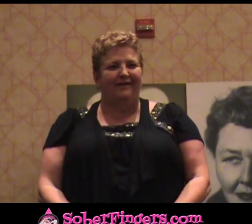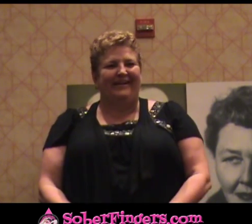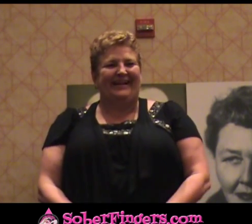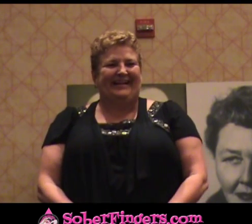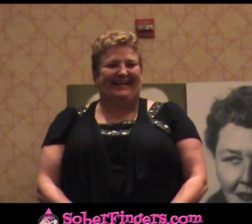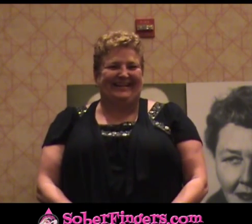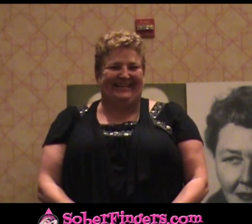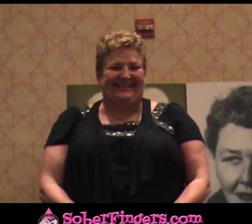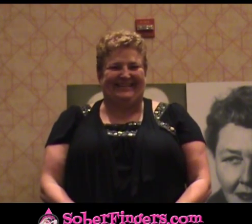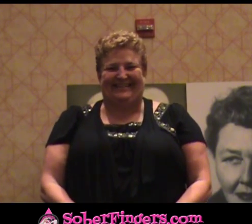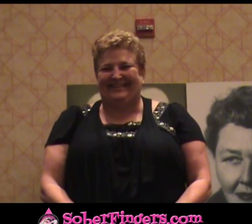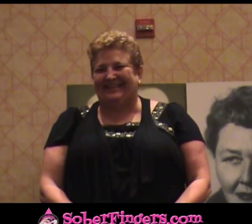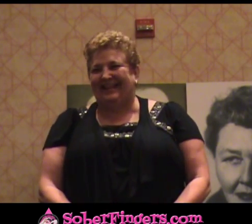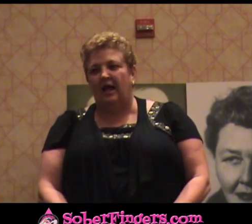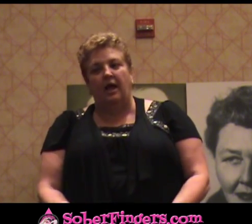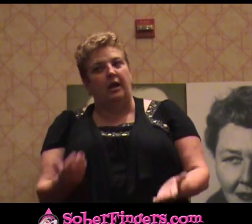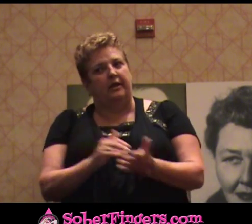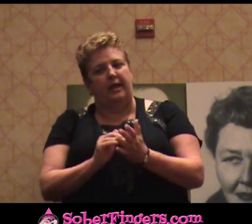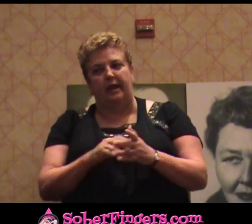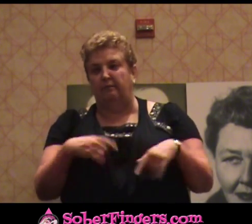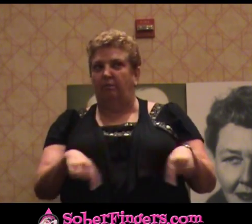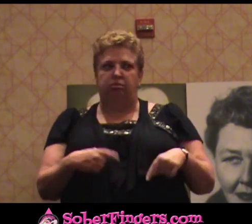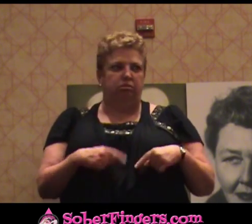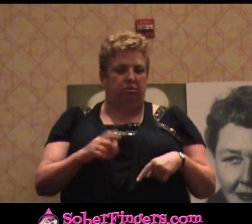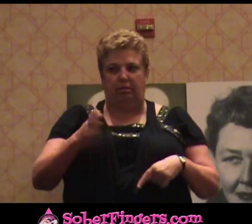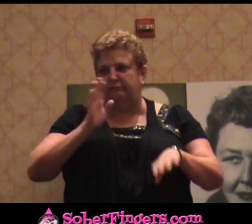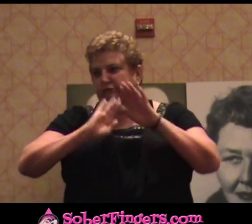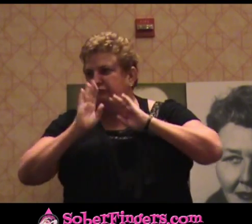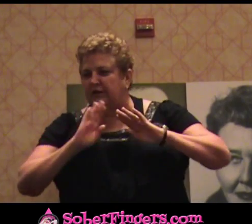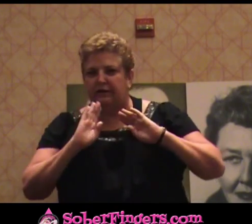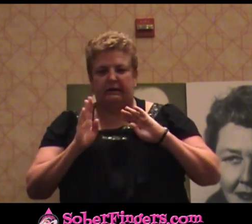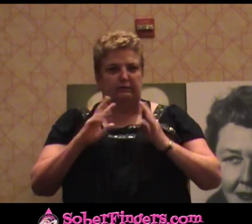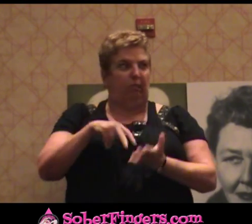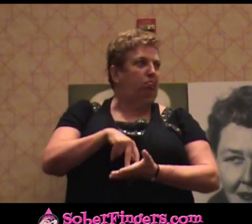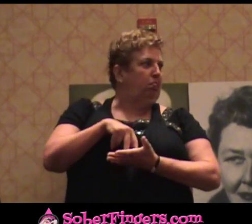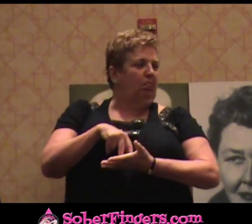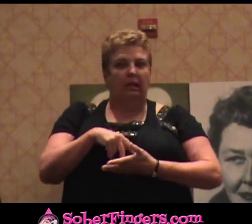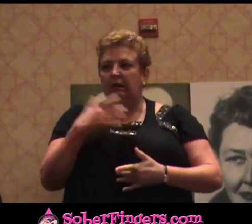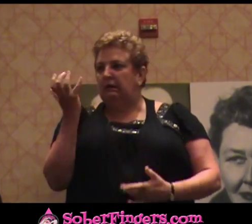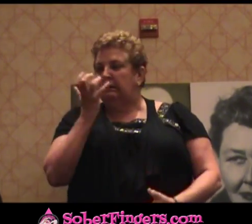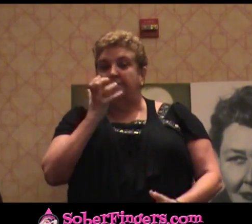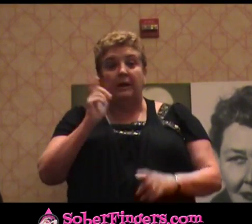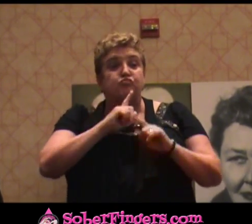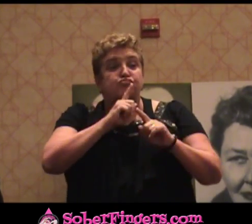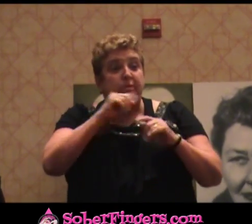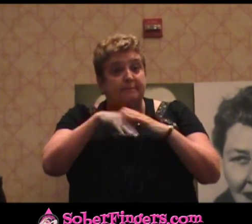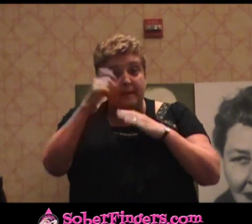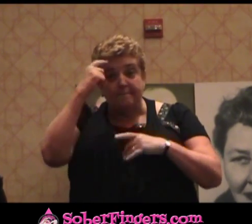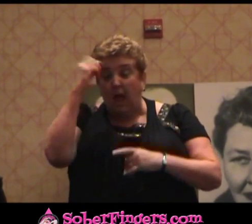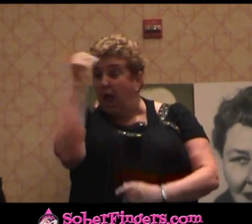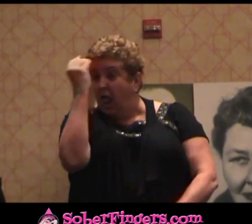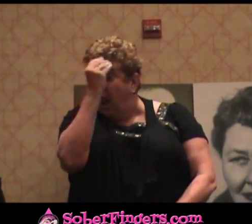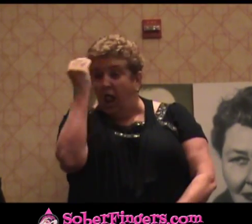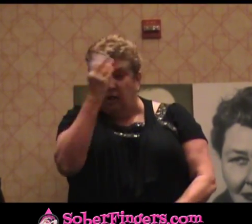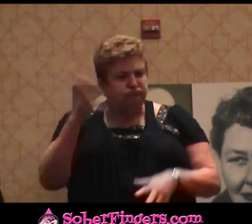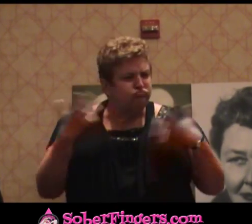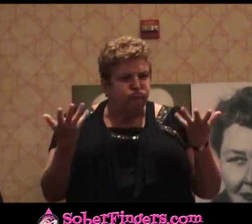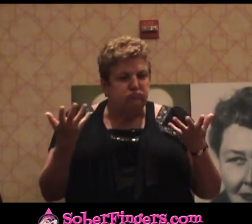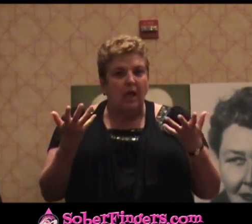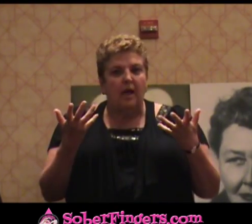Again, this is always nerve-wracking. It's really frustrating up here. But what's really going on in my mind at the moment, and I've got a mixture of emotions at